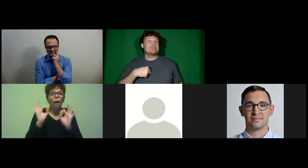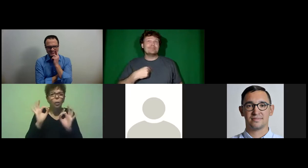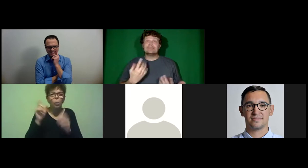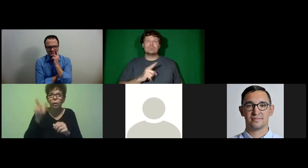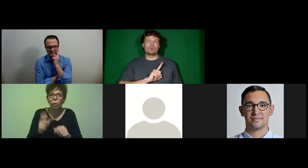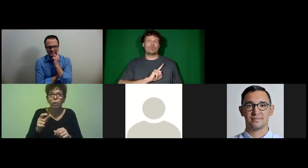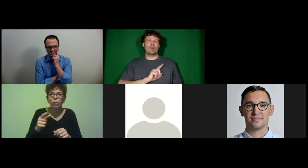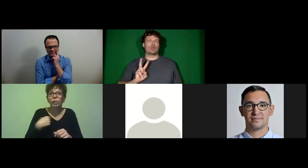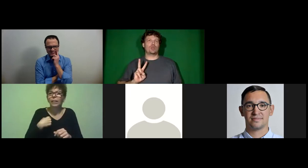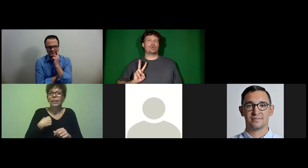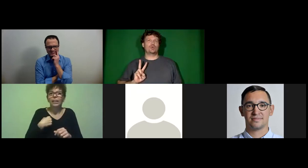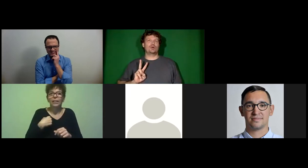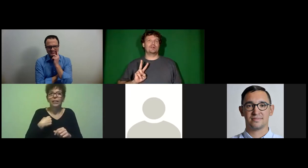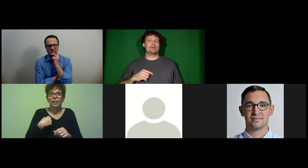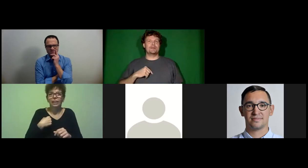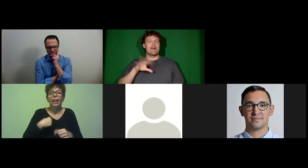And I was always amazed.